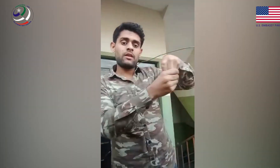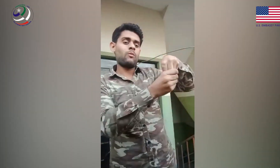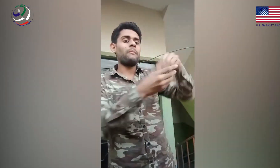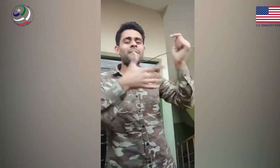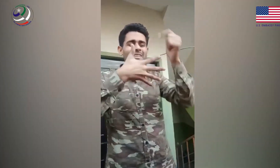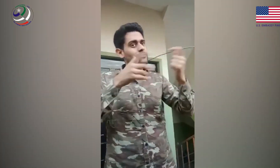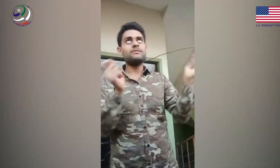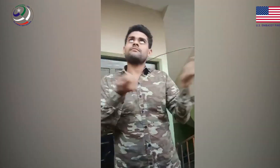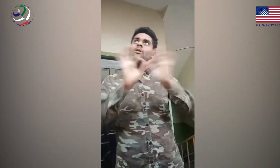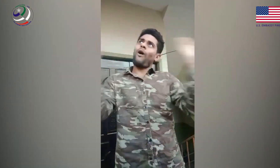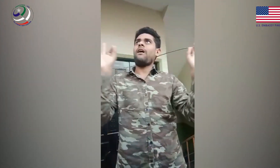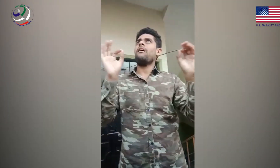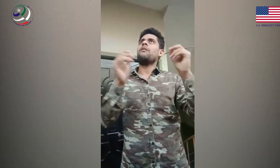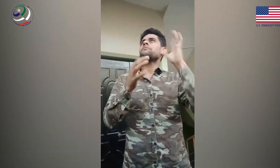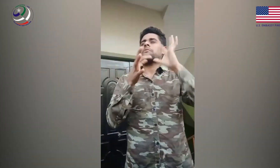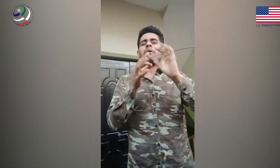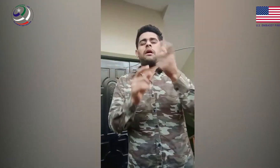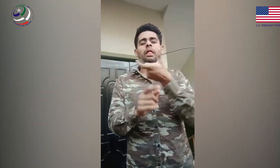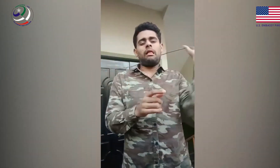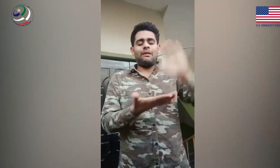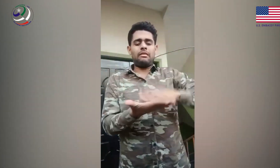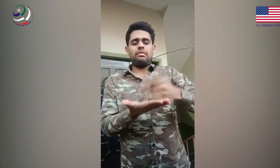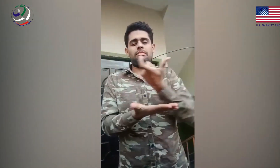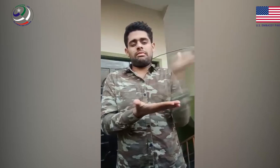We need interpreters, especially in the healthcare sector.